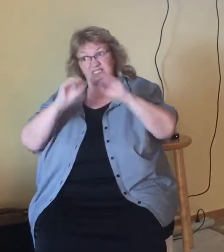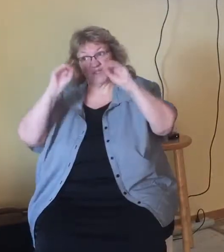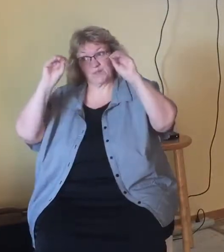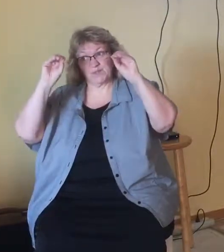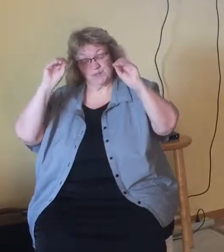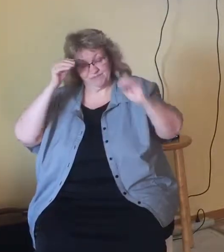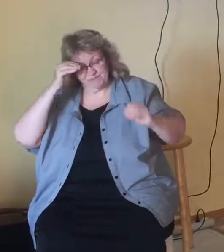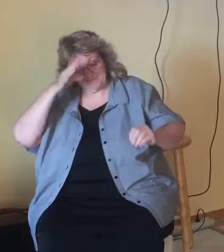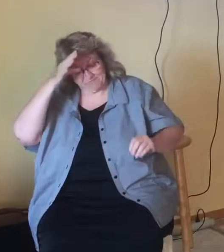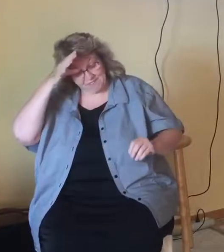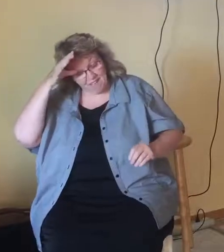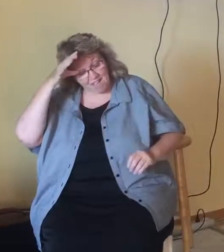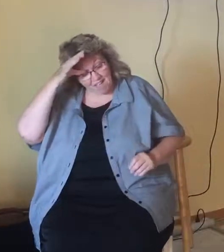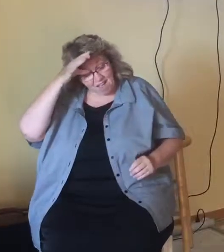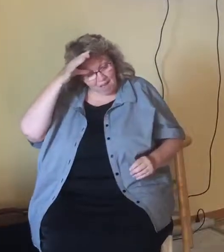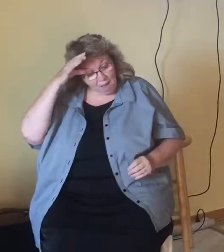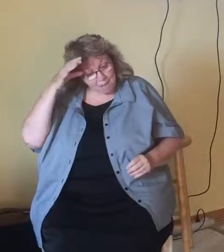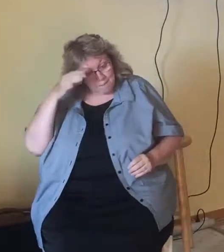really.